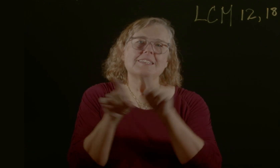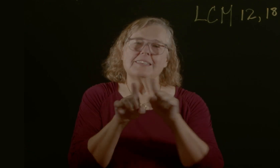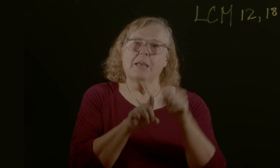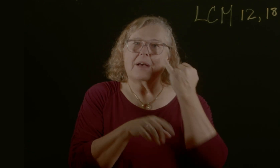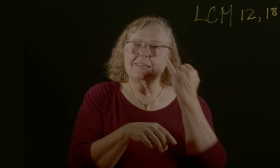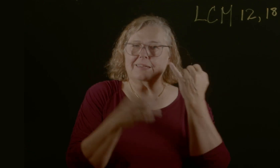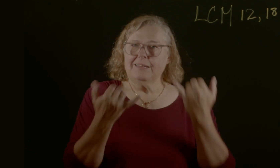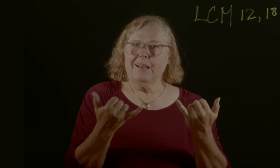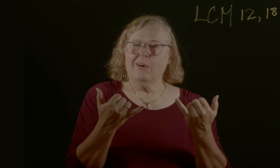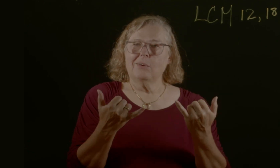We're going to use the same idea now.